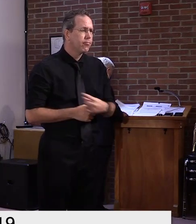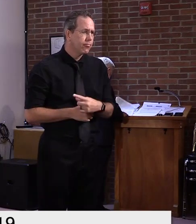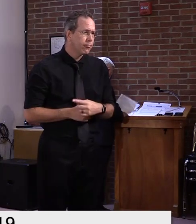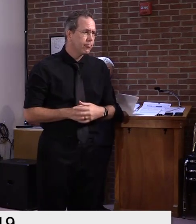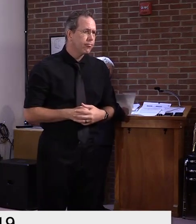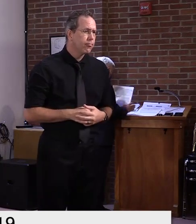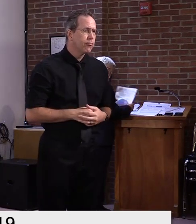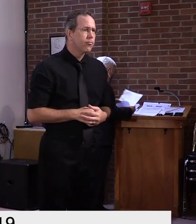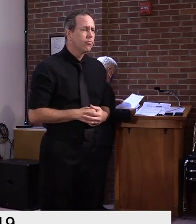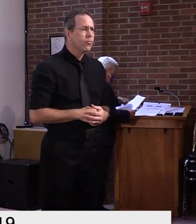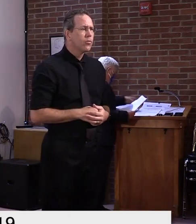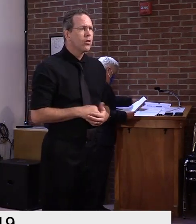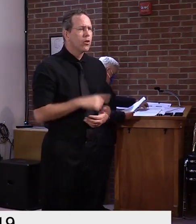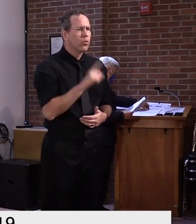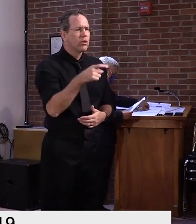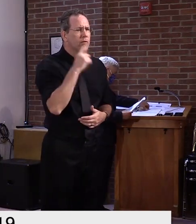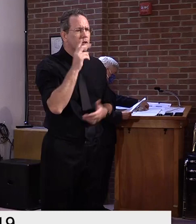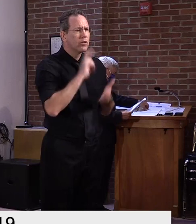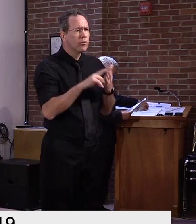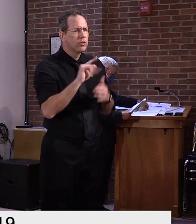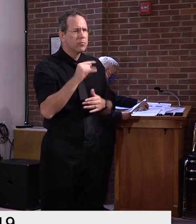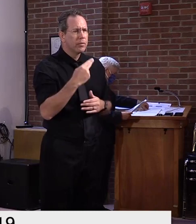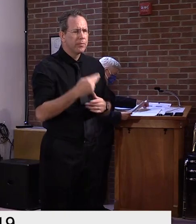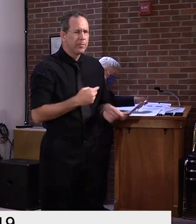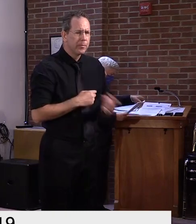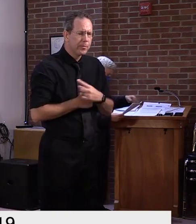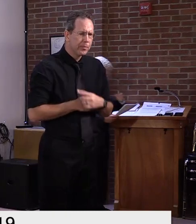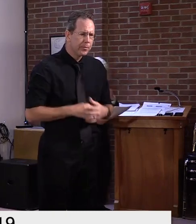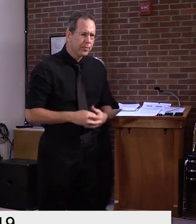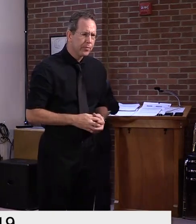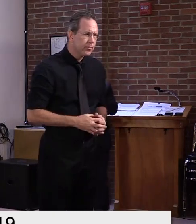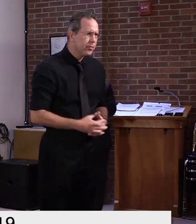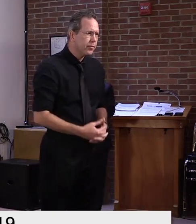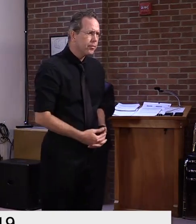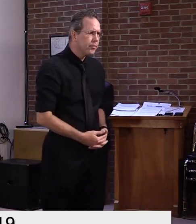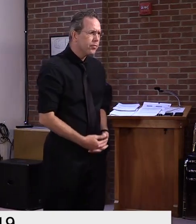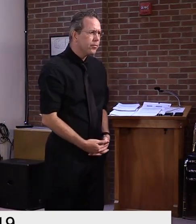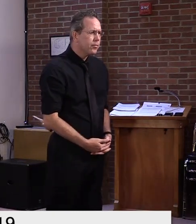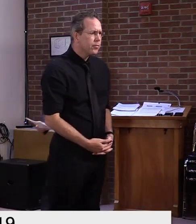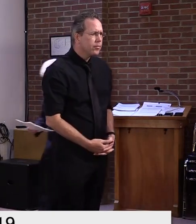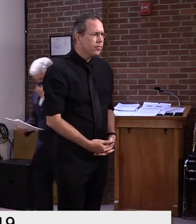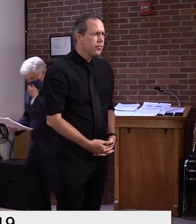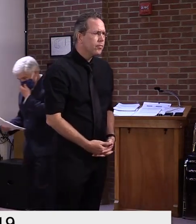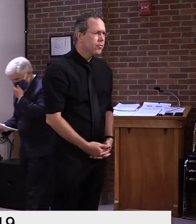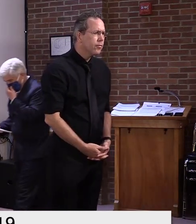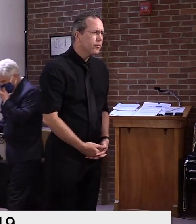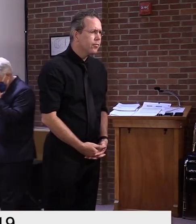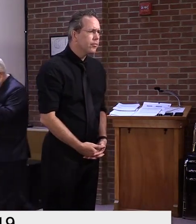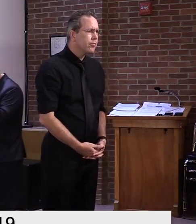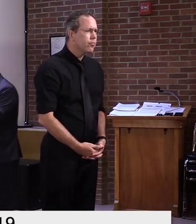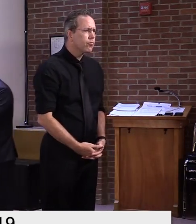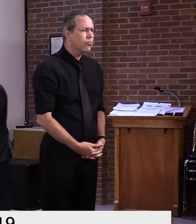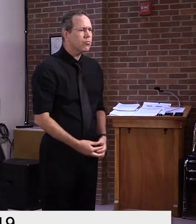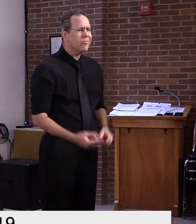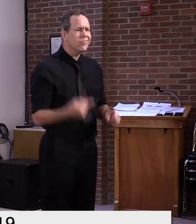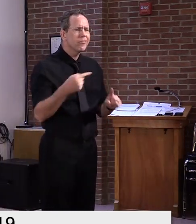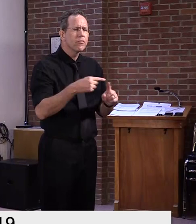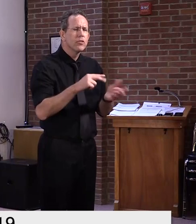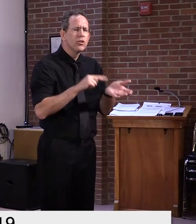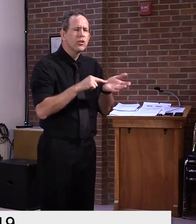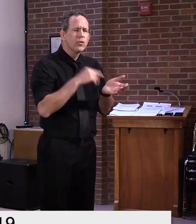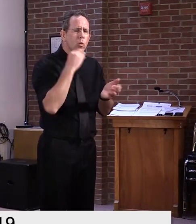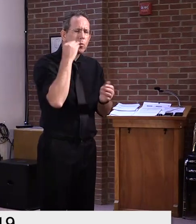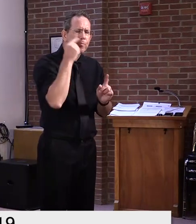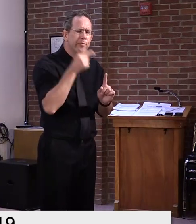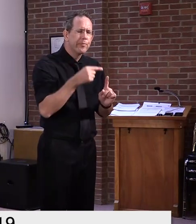Smith. You were talking about nursing homes earlier. I'm wondering if you mentioned there were, I think